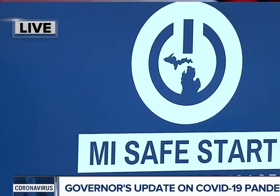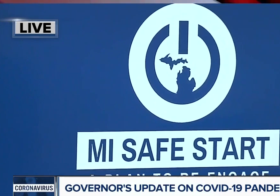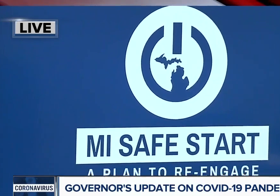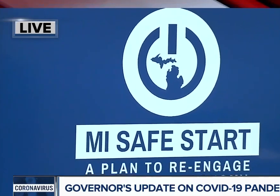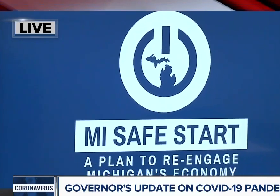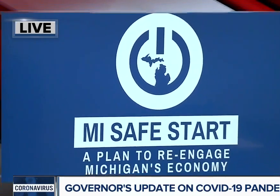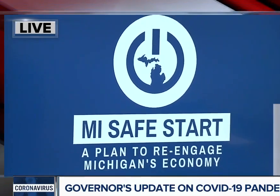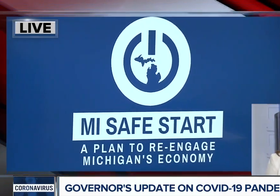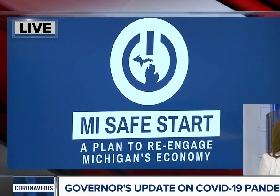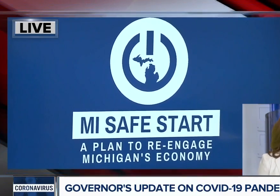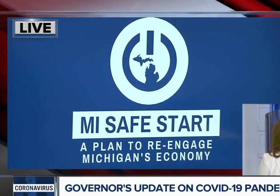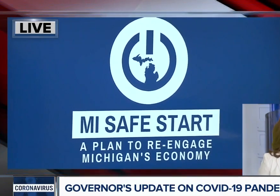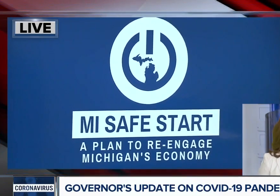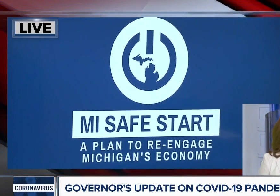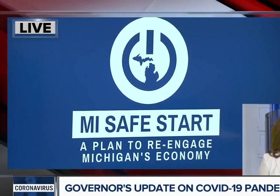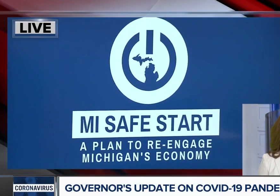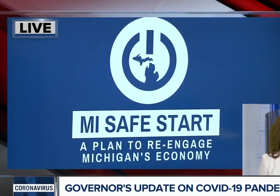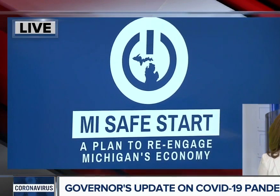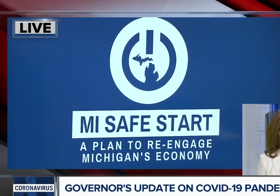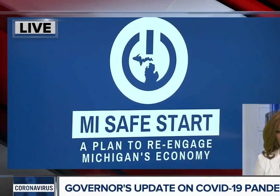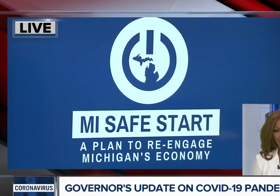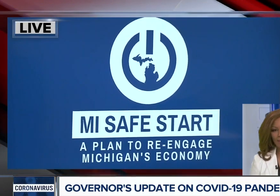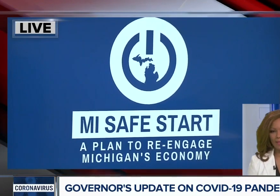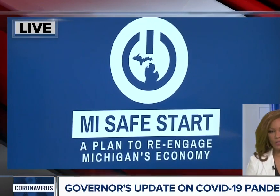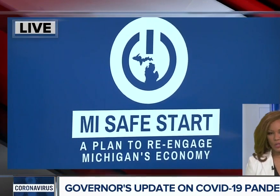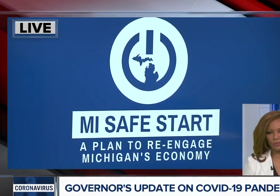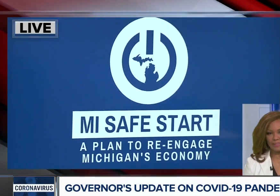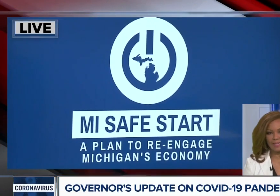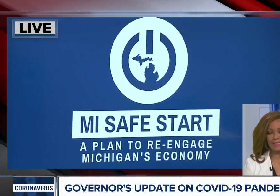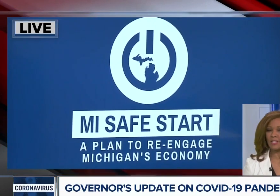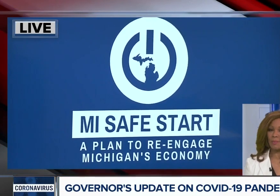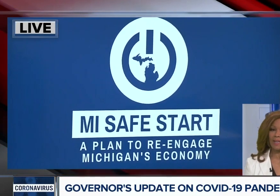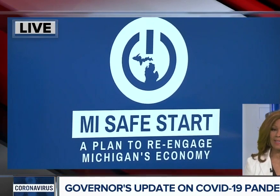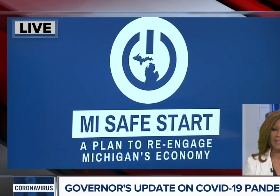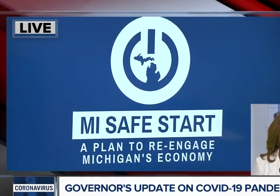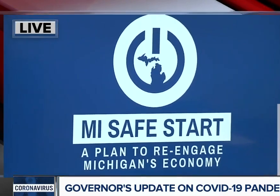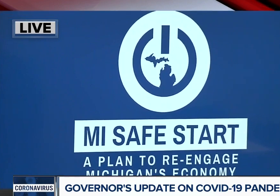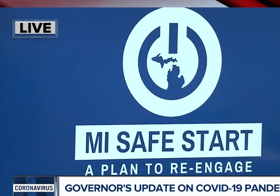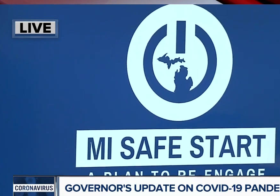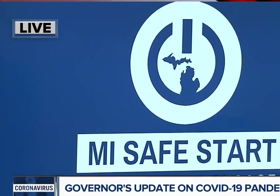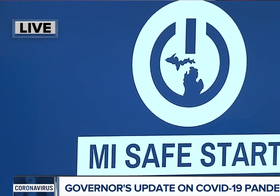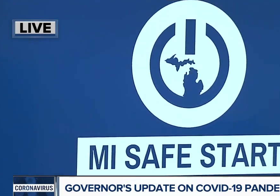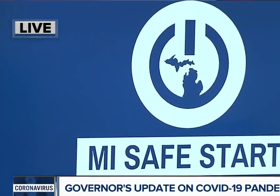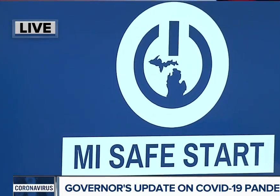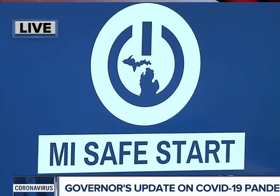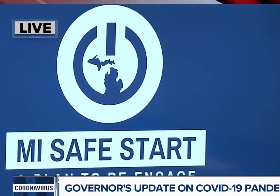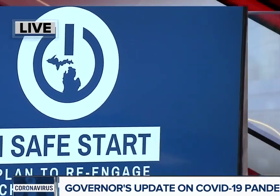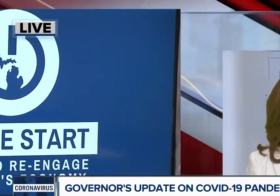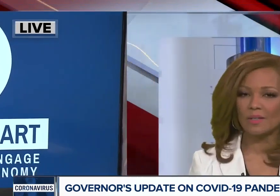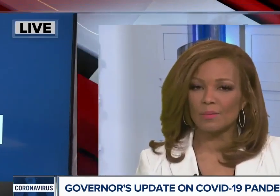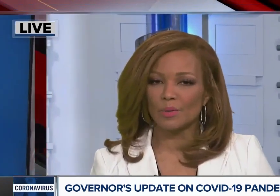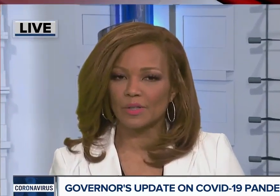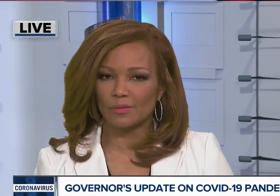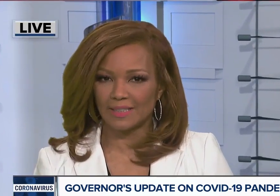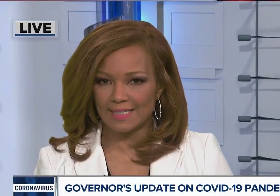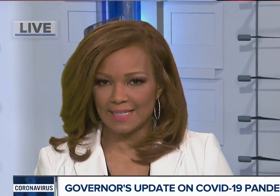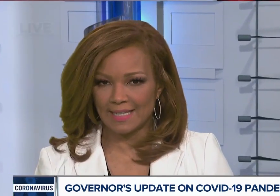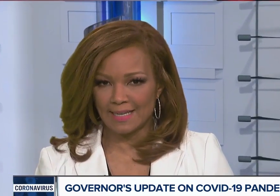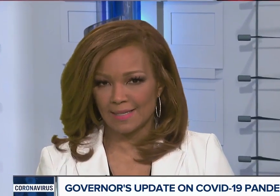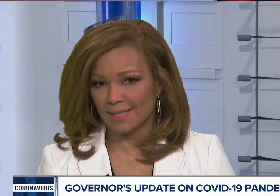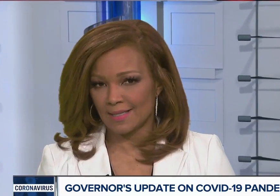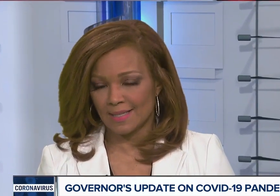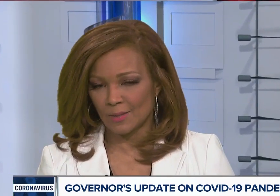You've been listening to Governor Whitmer and her team on Michigan's battle against COVID-19. She began saying the state just recorded the lowest number of